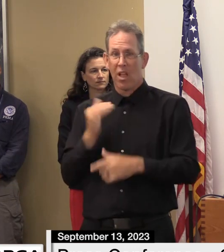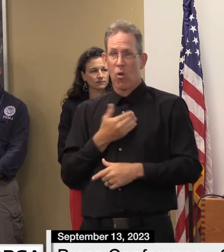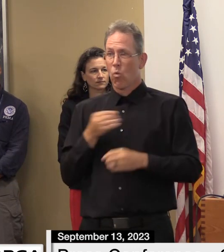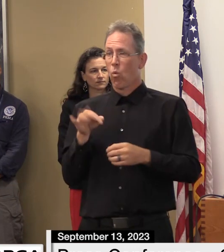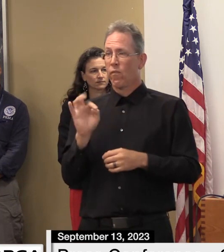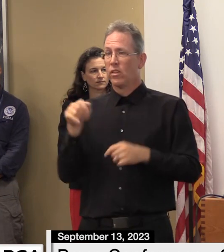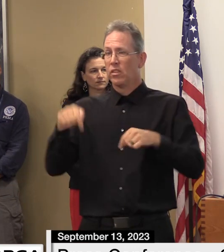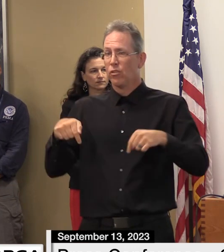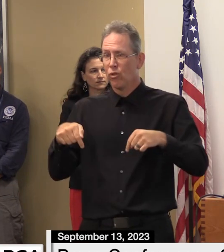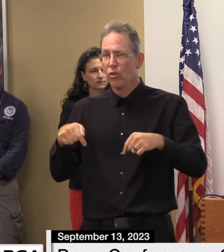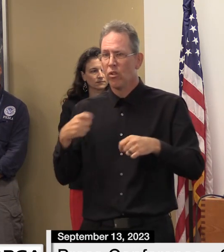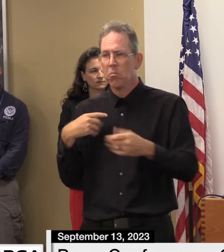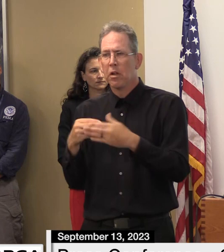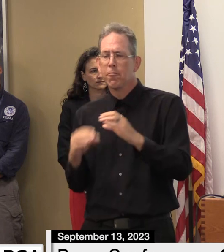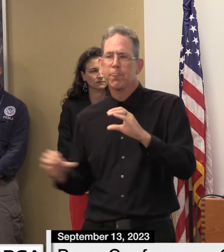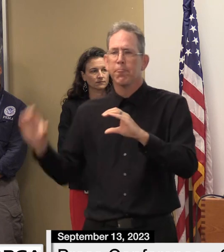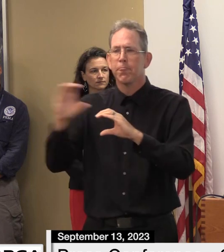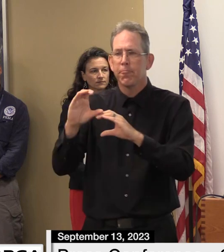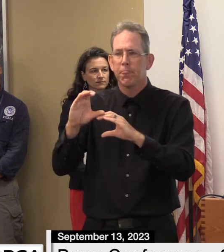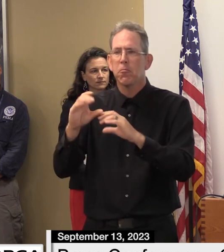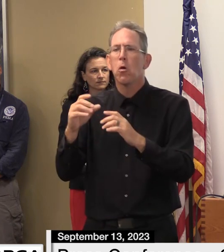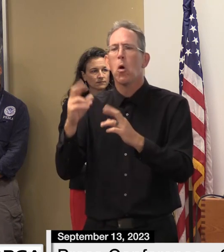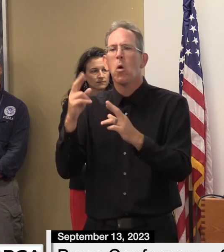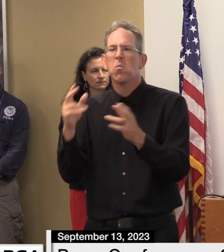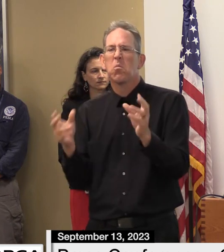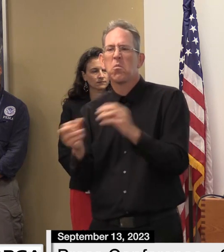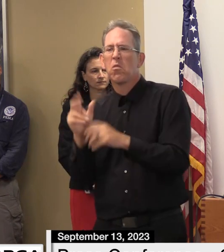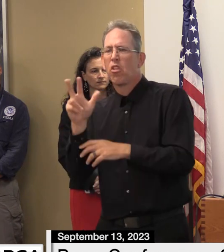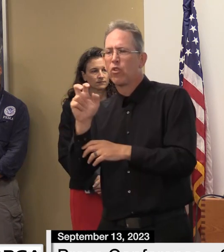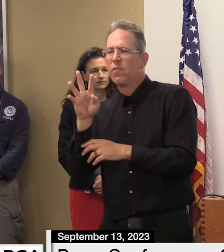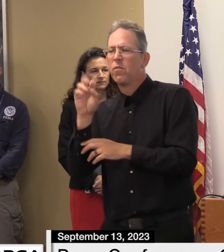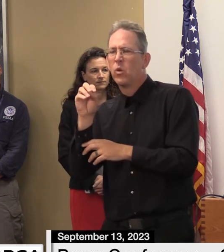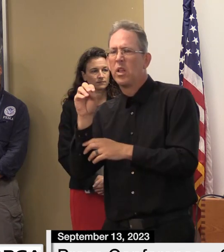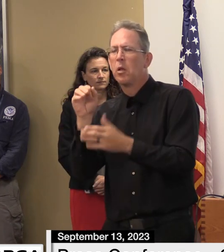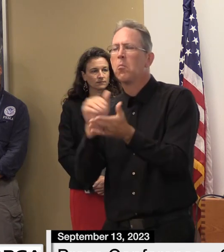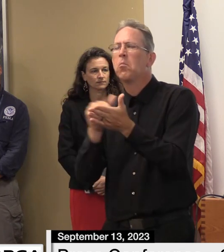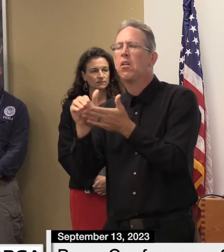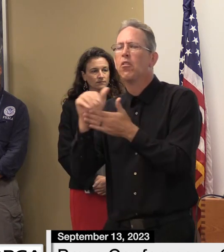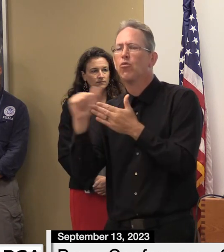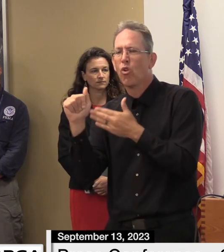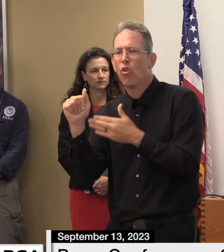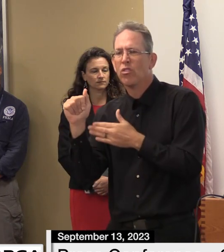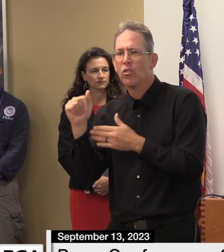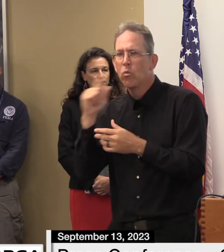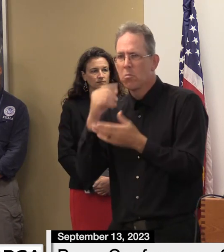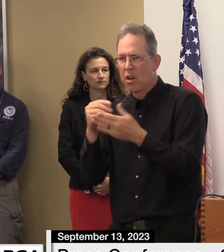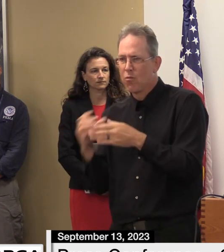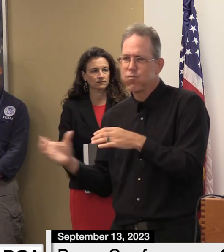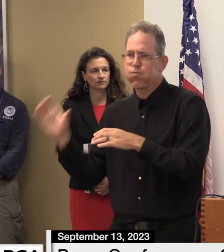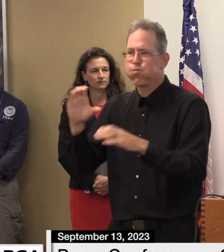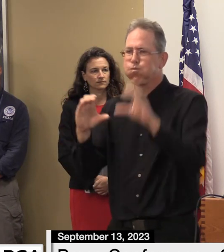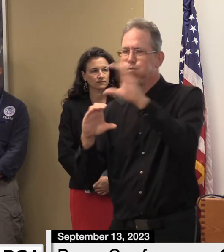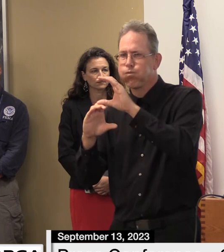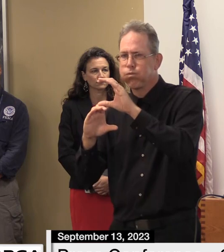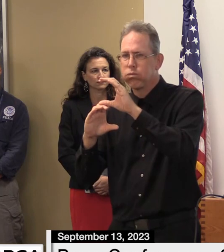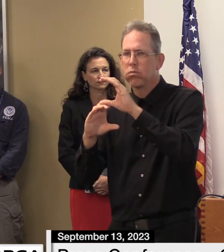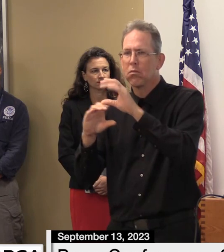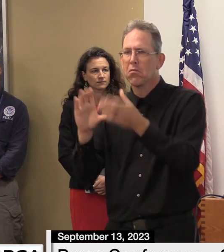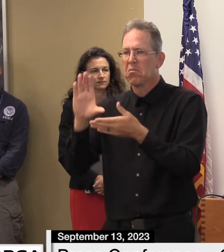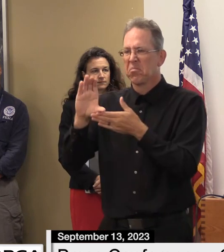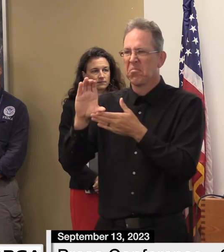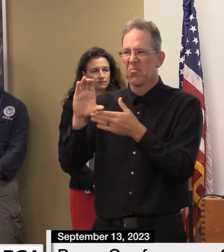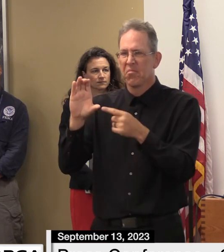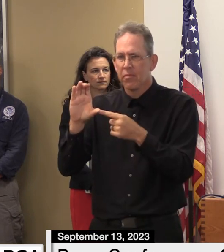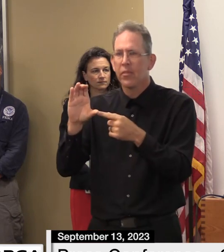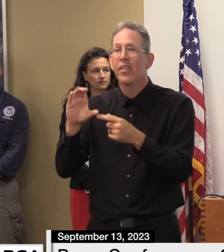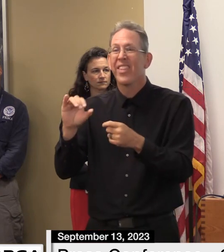will leverage an estimated $340 million of additional capital that will altogether support